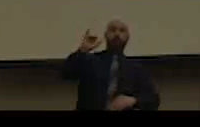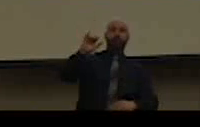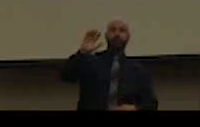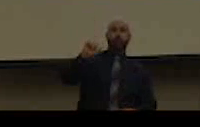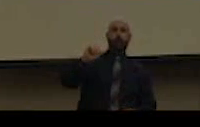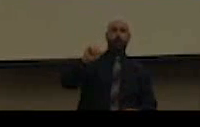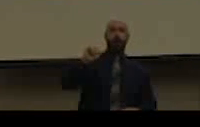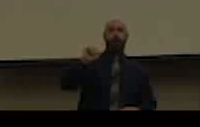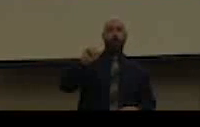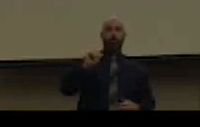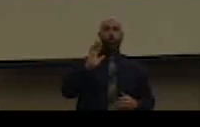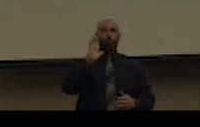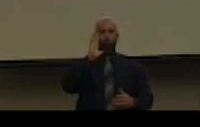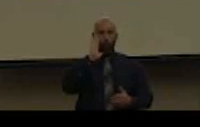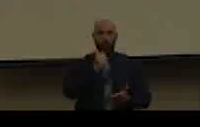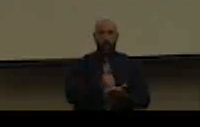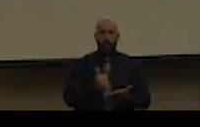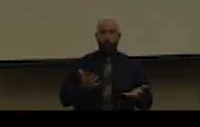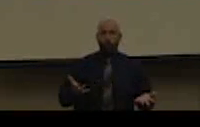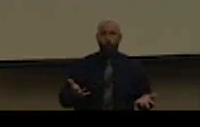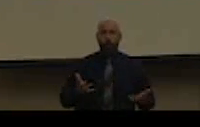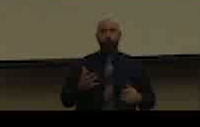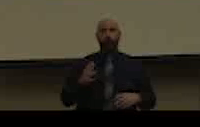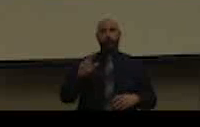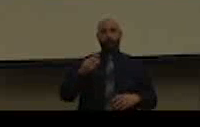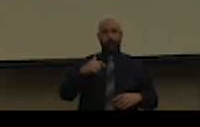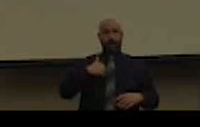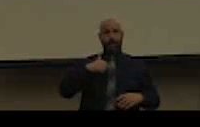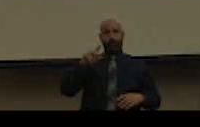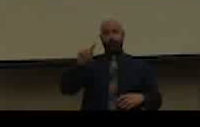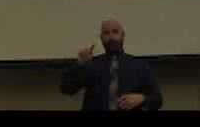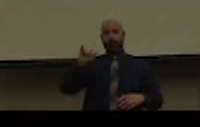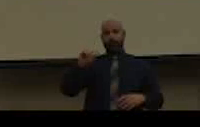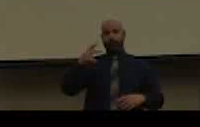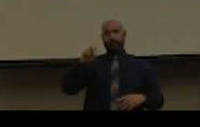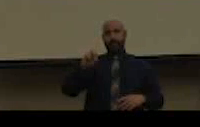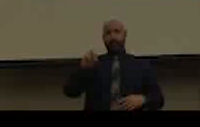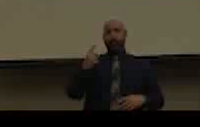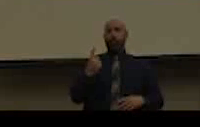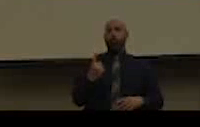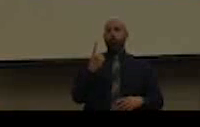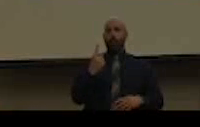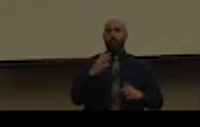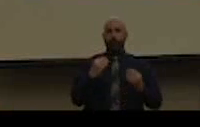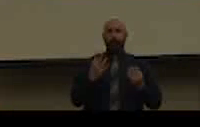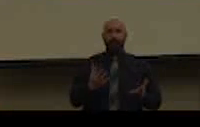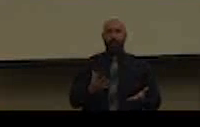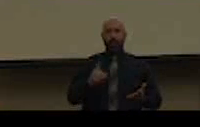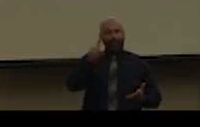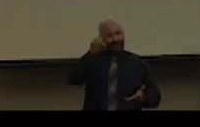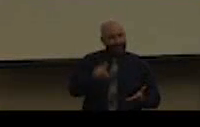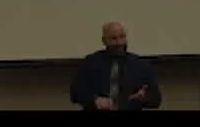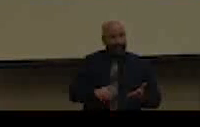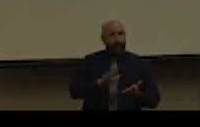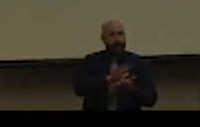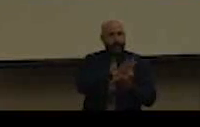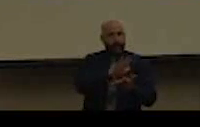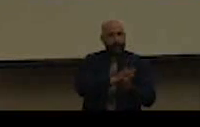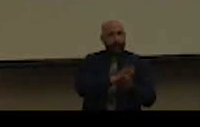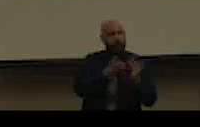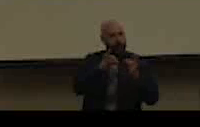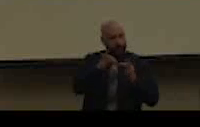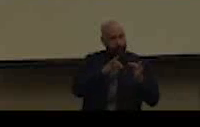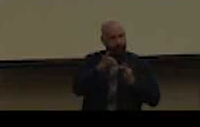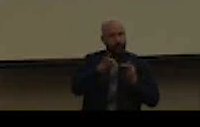is some kind of document that outlines the variations and licensing requirements between